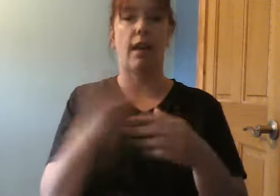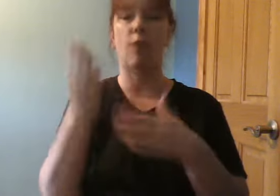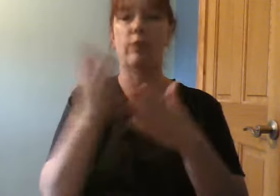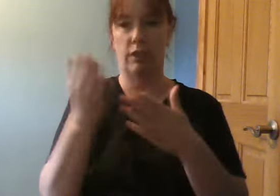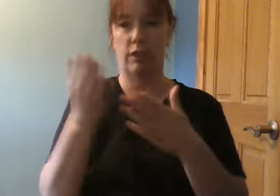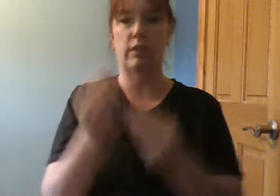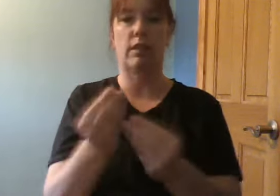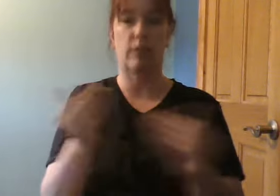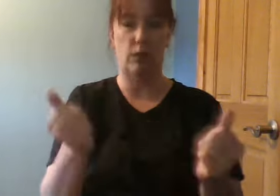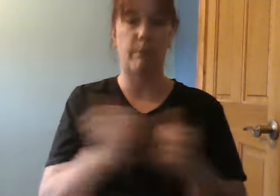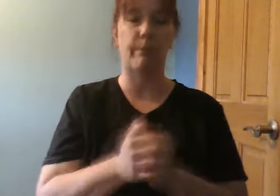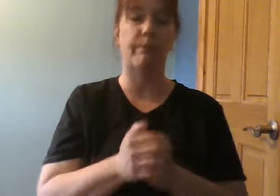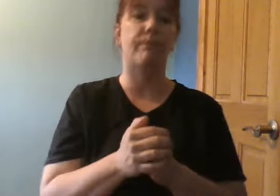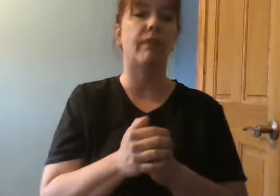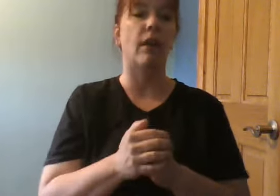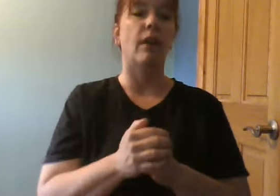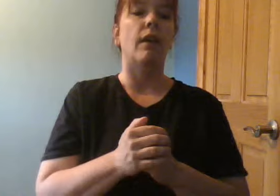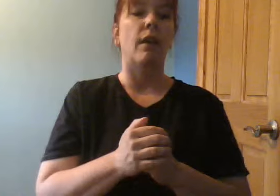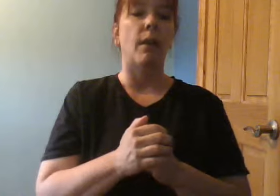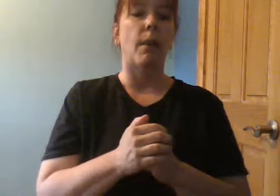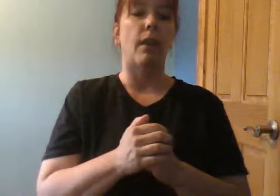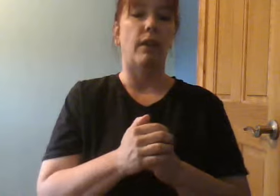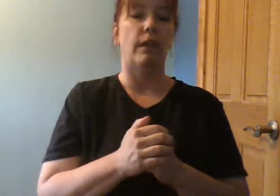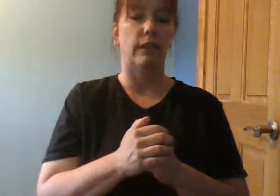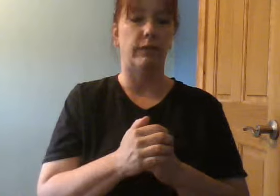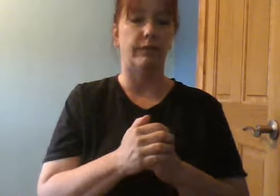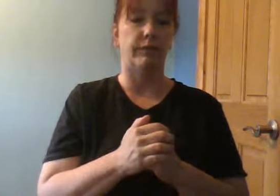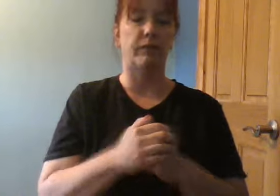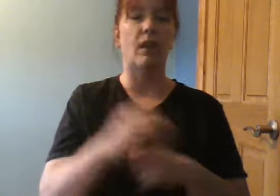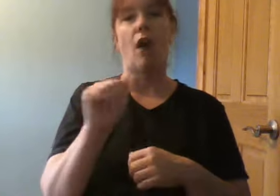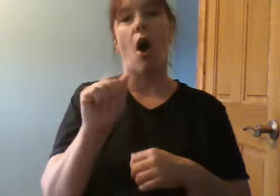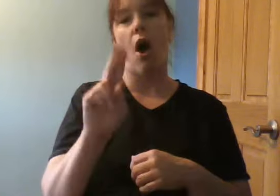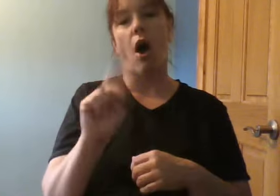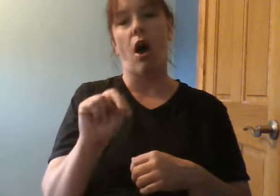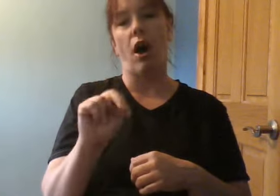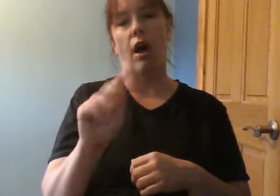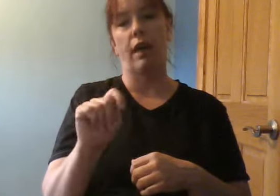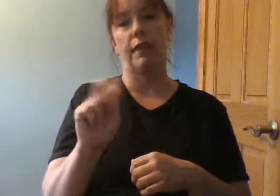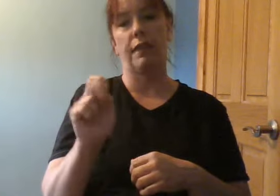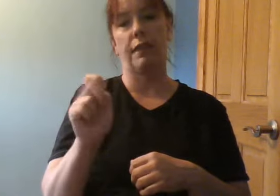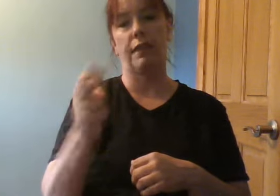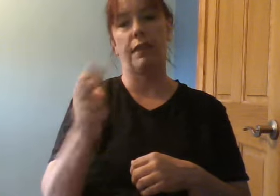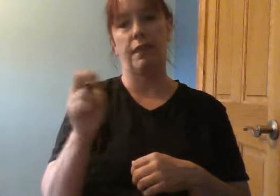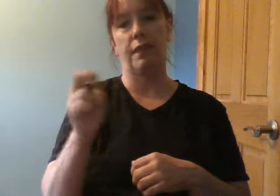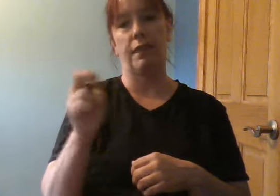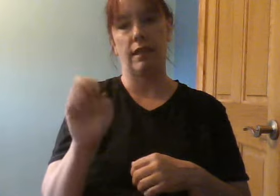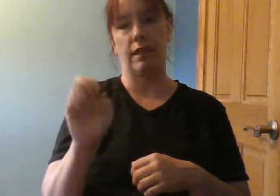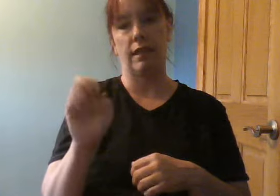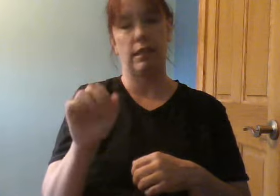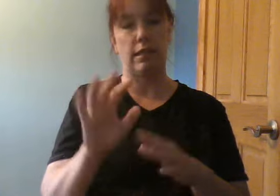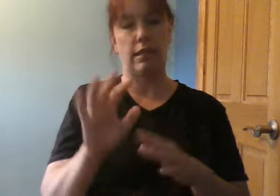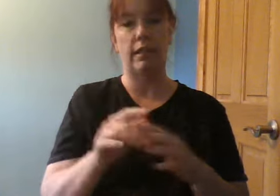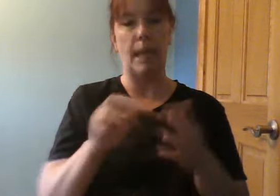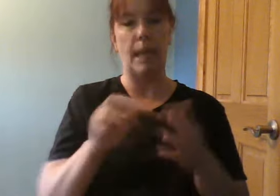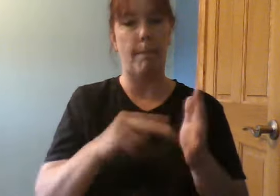just to frame the problem, what does authenticity mean? That's me looking at just to go to your point, that's a camera phone